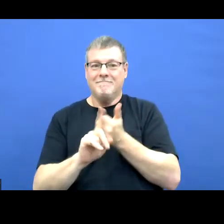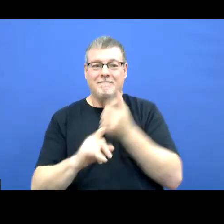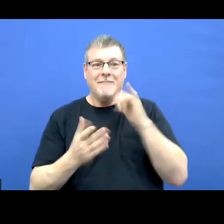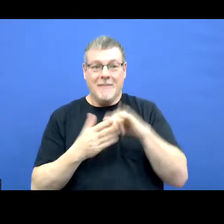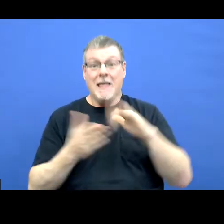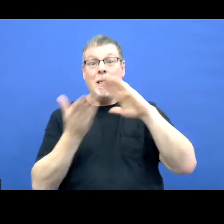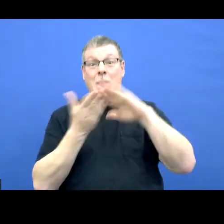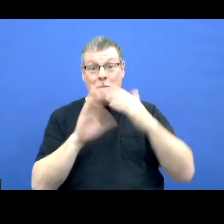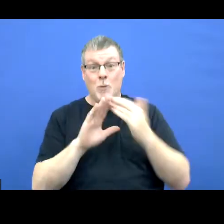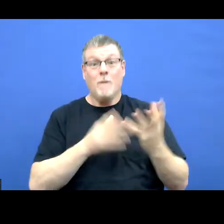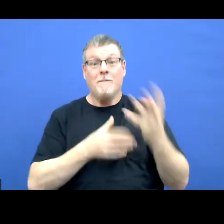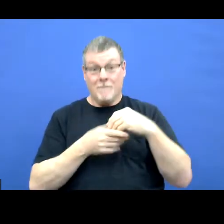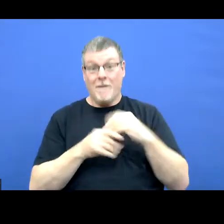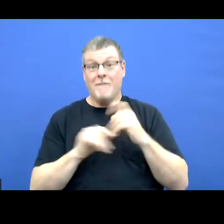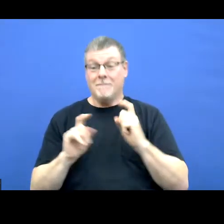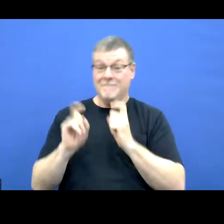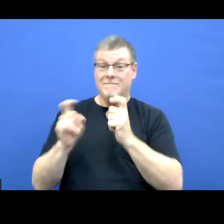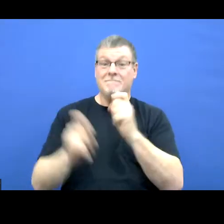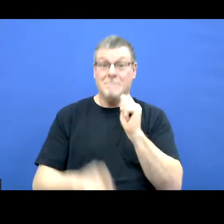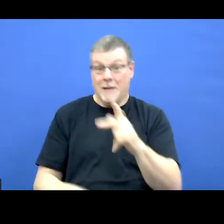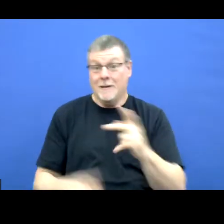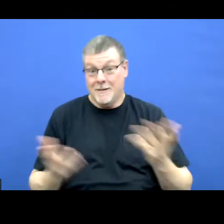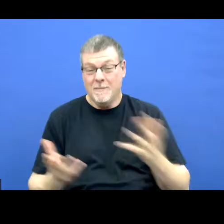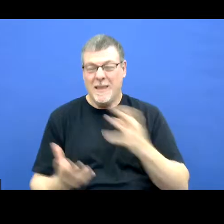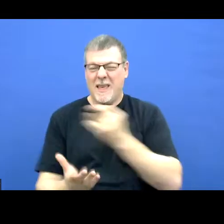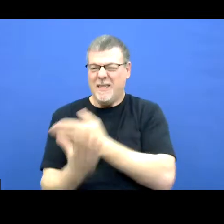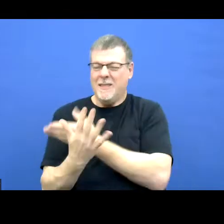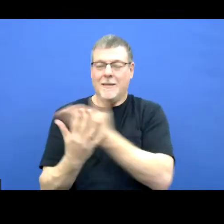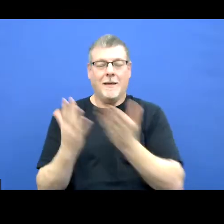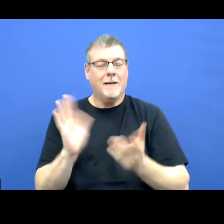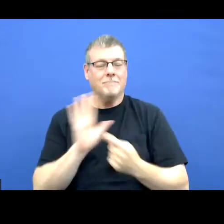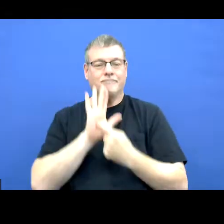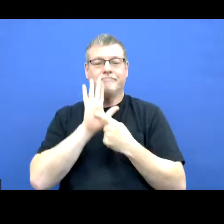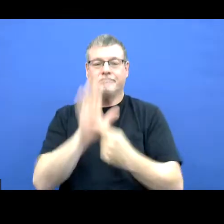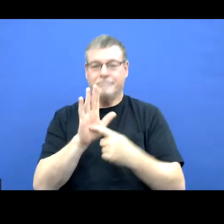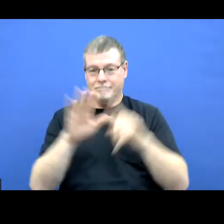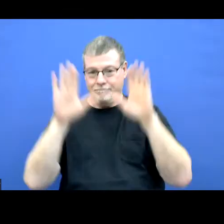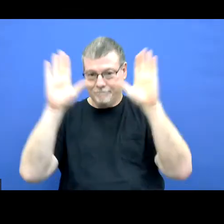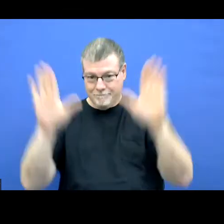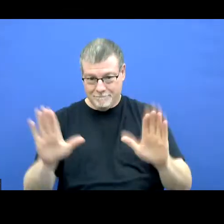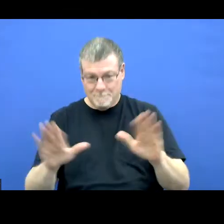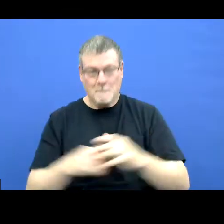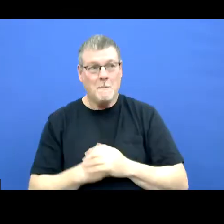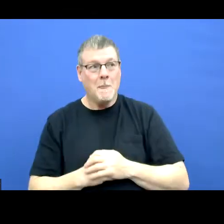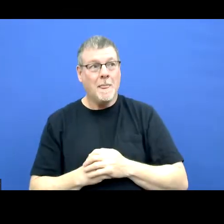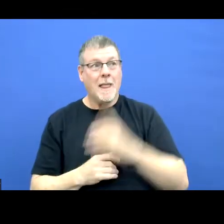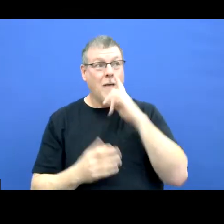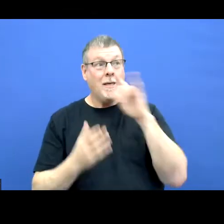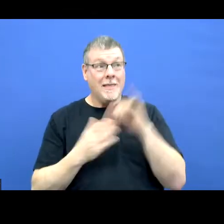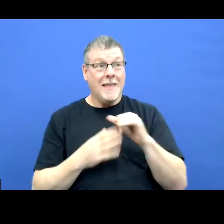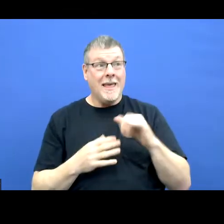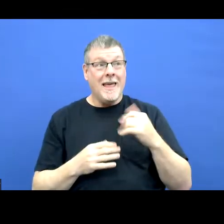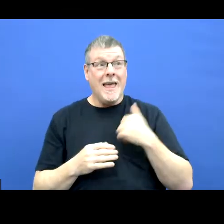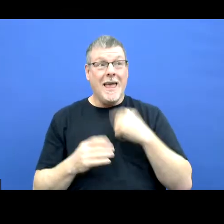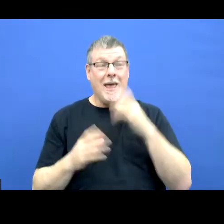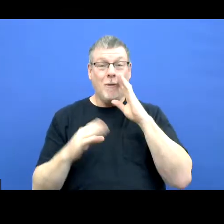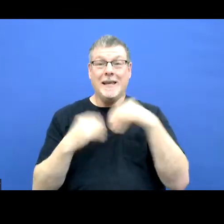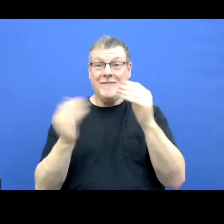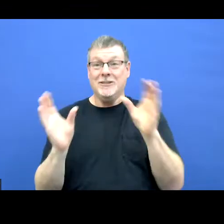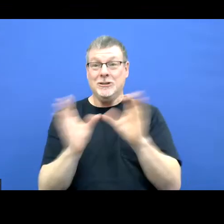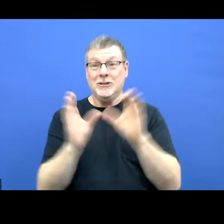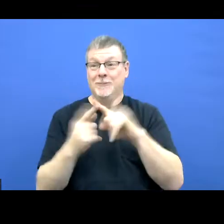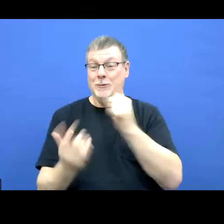community loves giving back, and these individuals have exemplified that to the highest degree. I'm so proud to be able to present these certificates to you